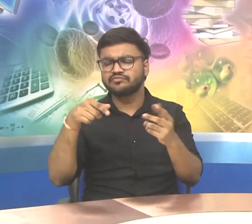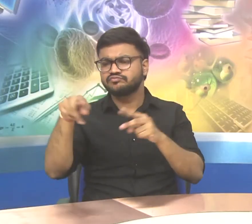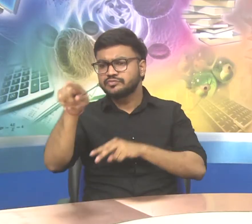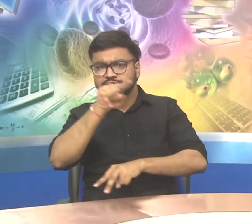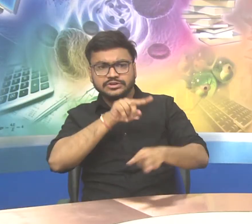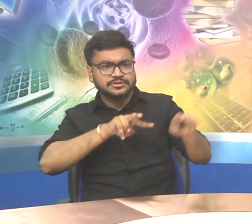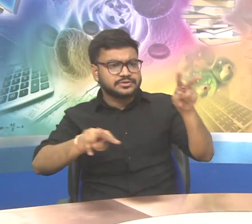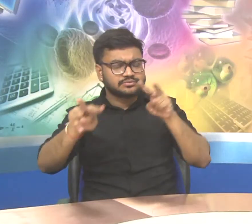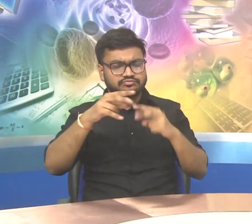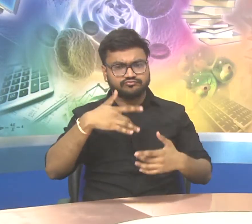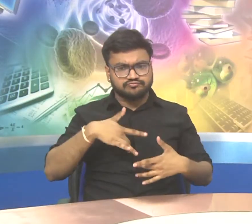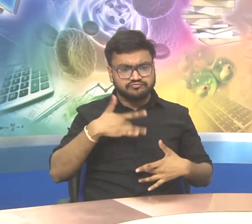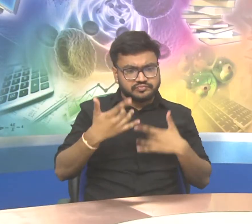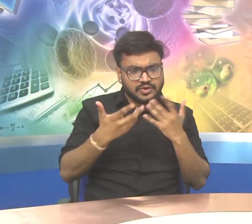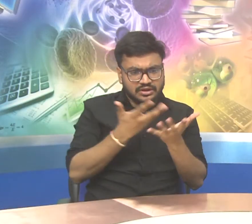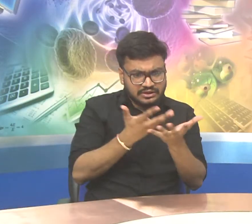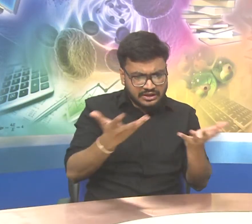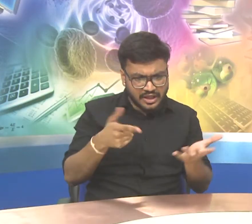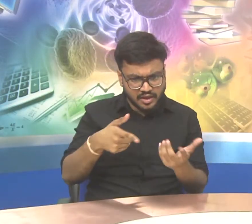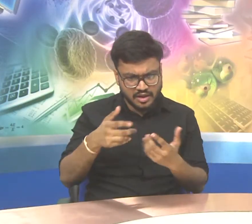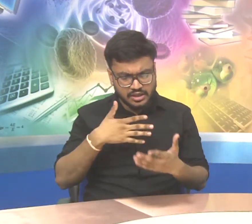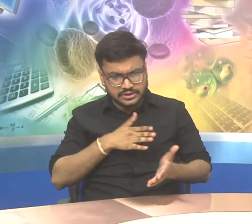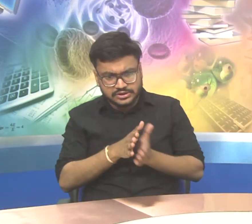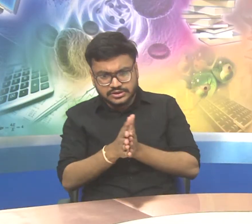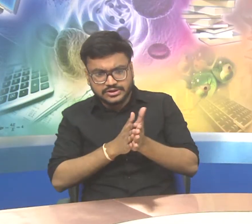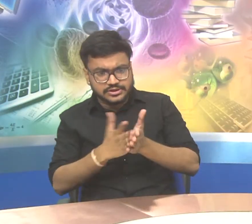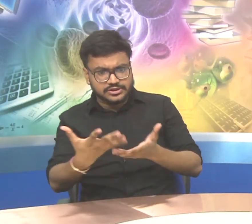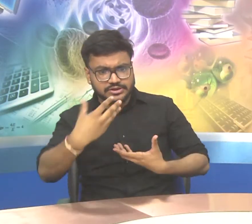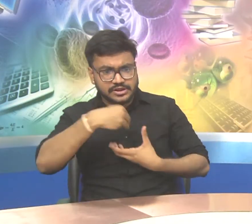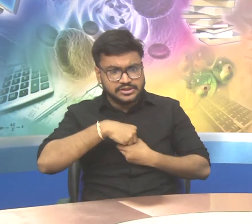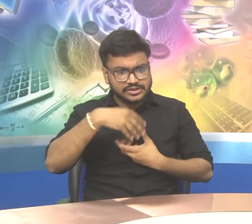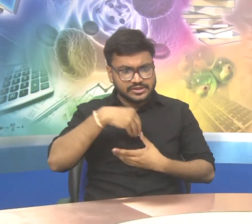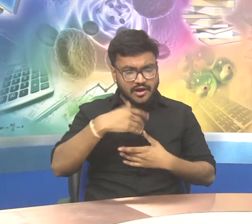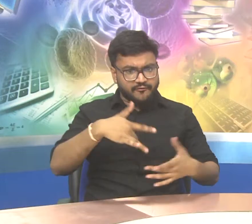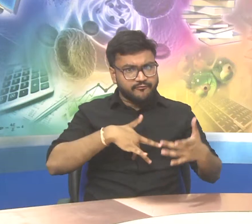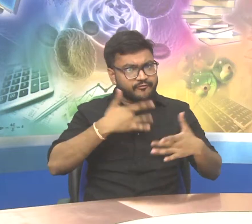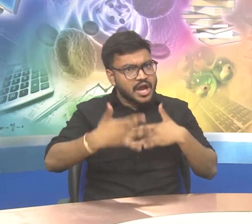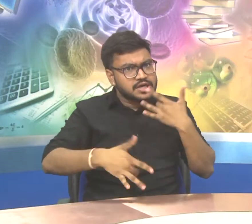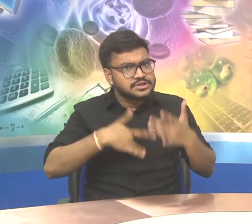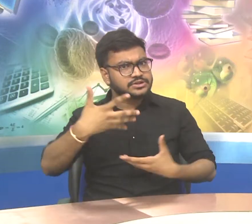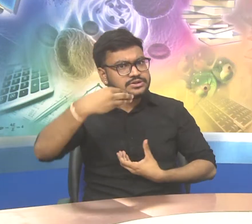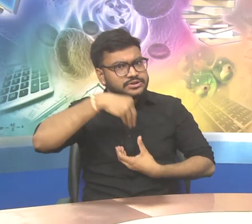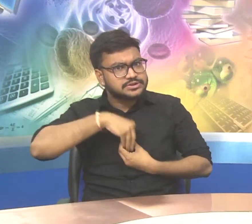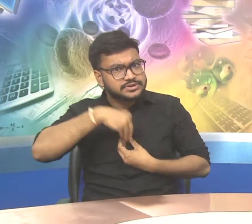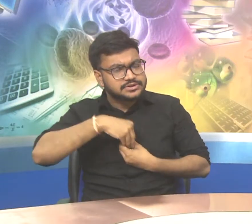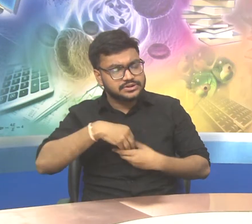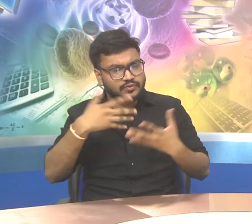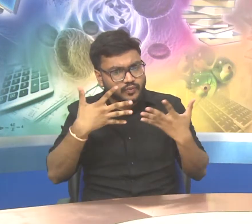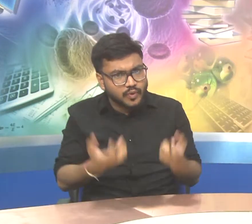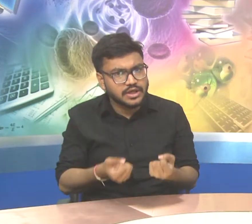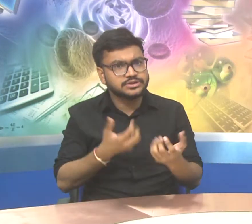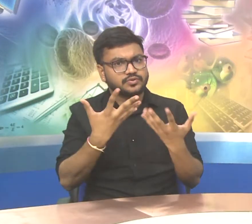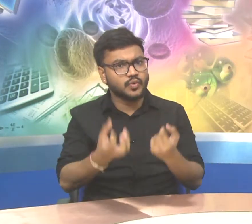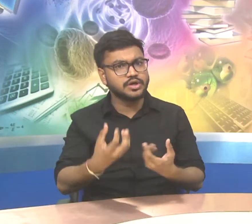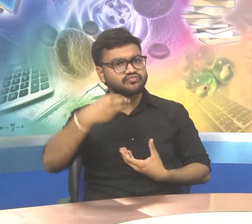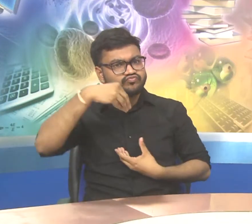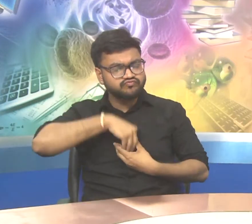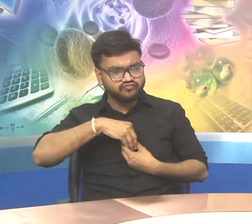Fascinating means something that is very interesting and makes you want to learn more